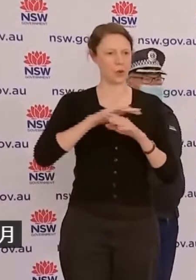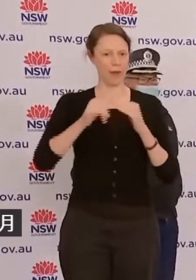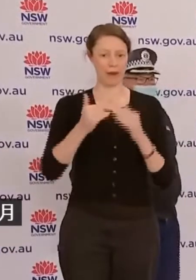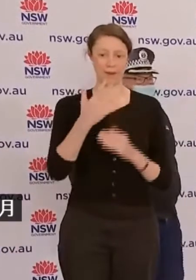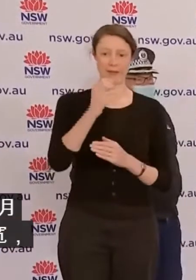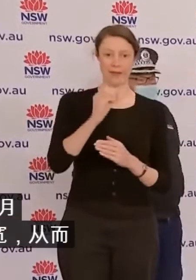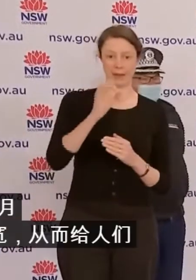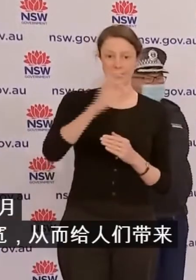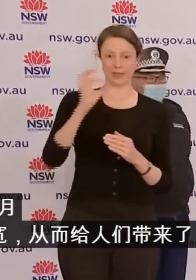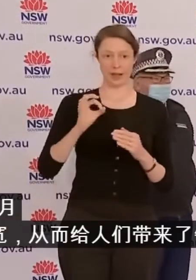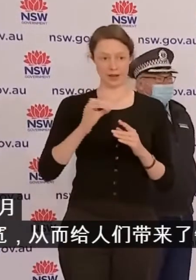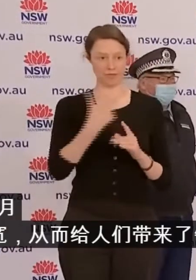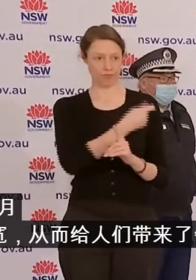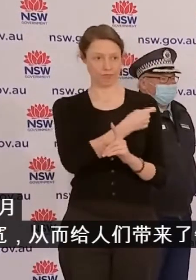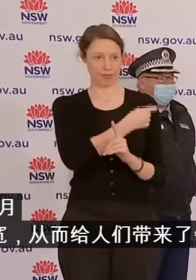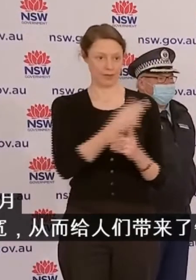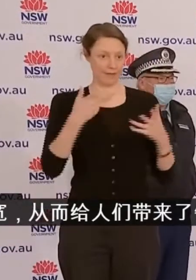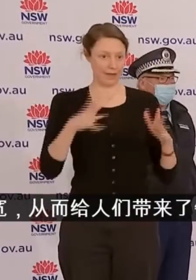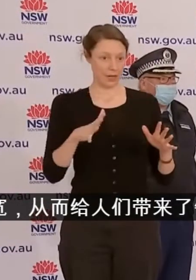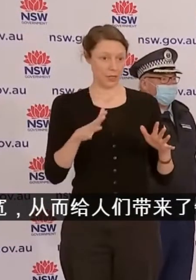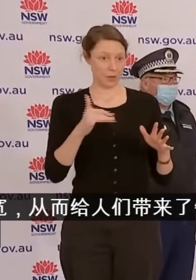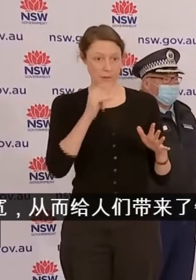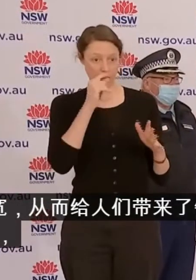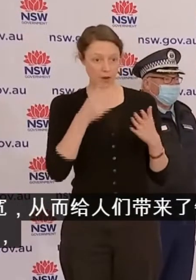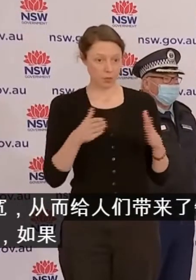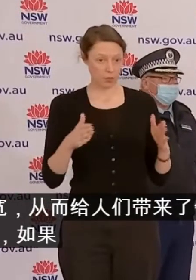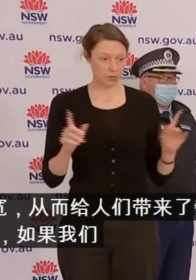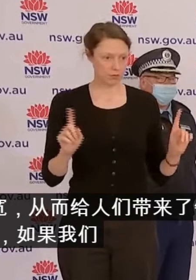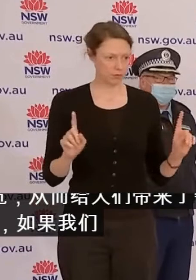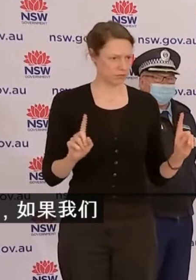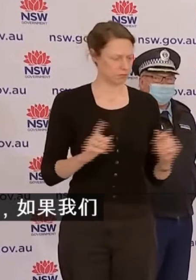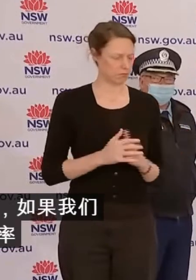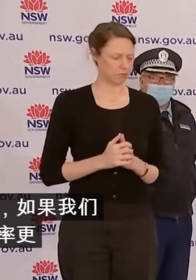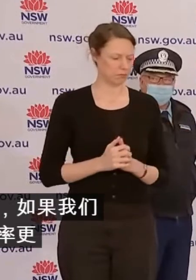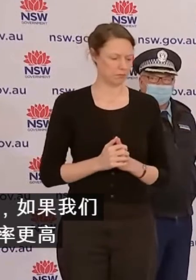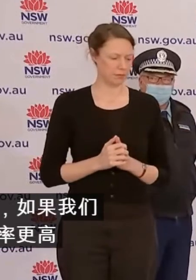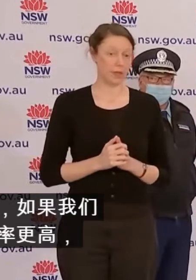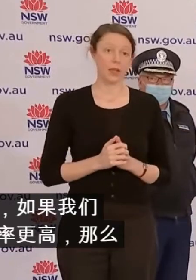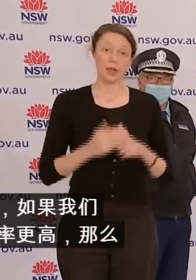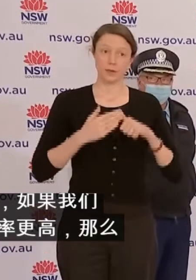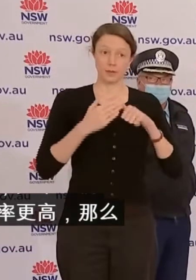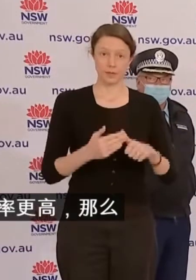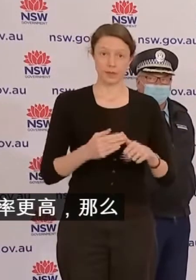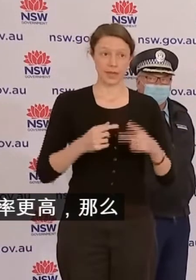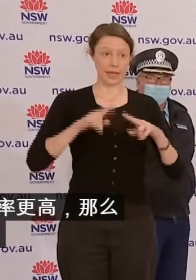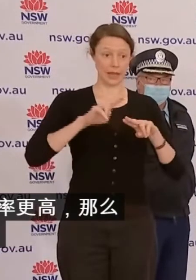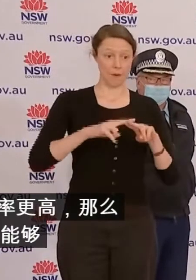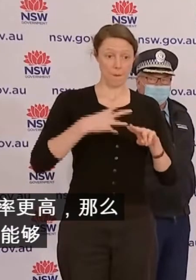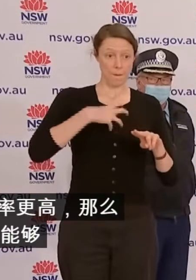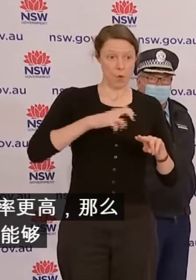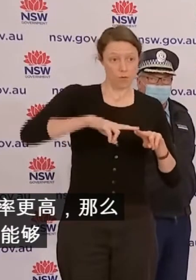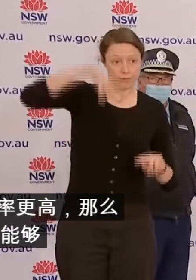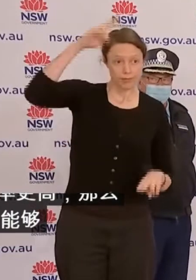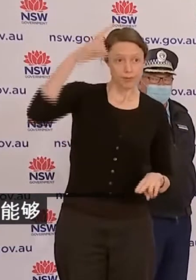September and October? I think it's important to say to people that if we have higher rates of vaccination, there is every chance you might be able to